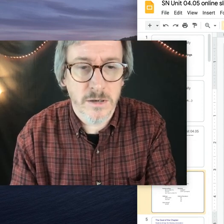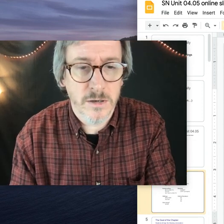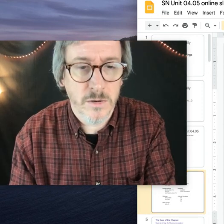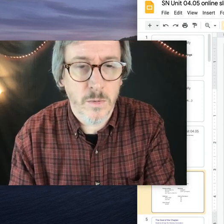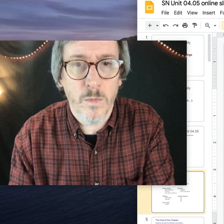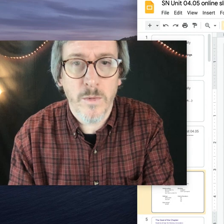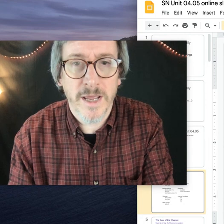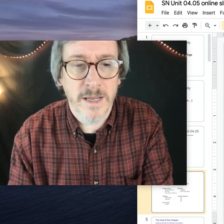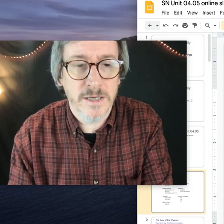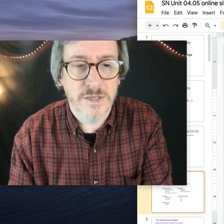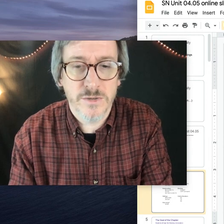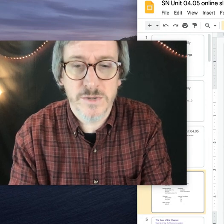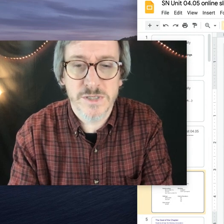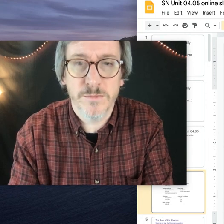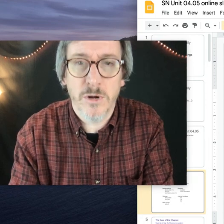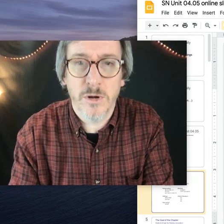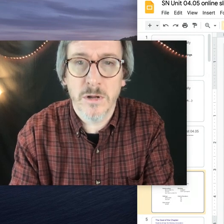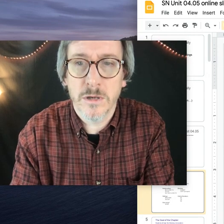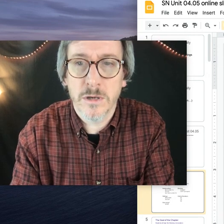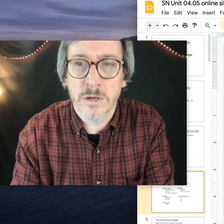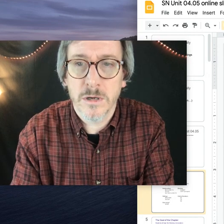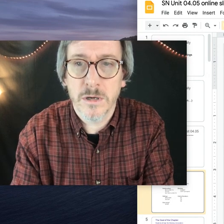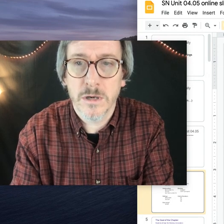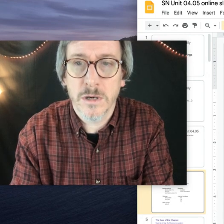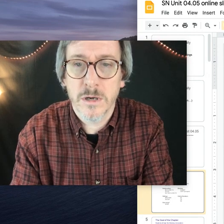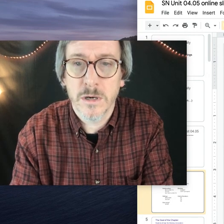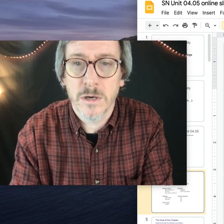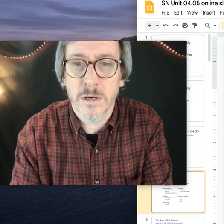looking way too small.